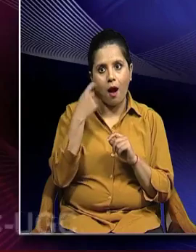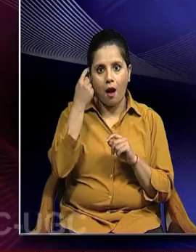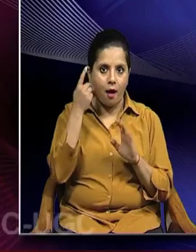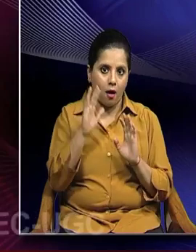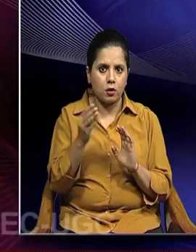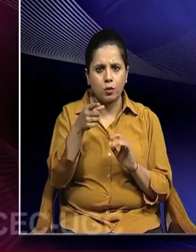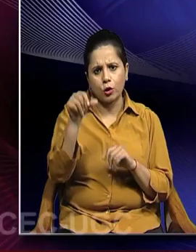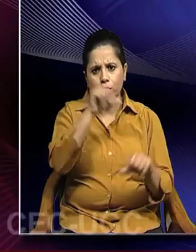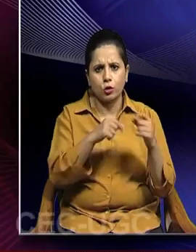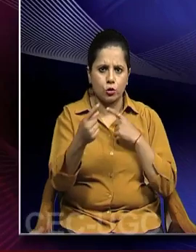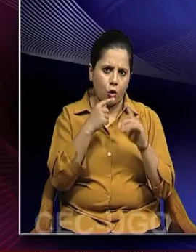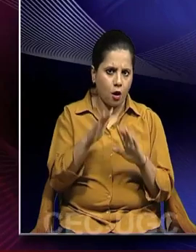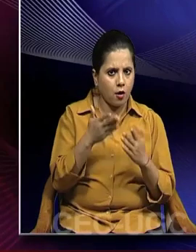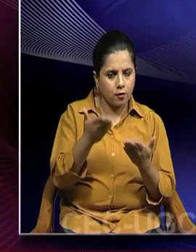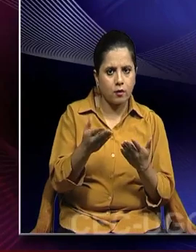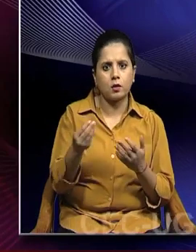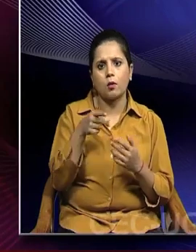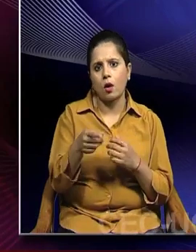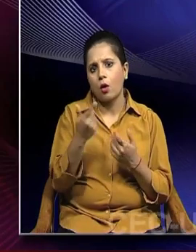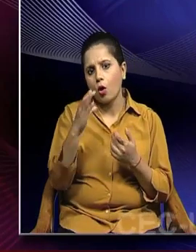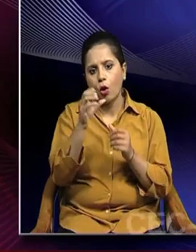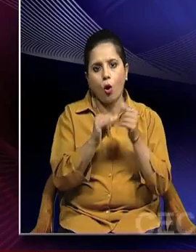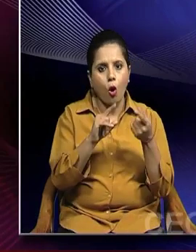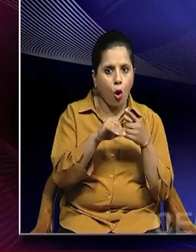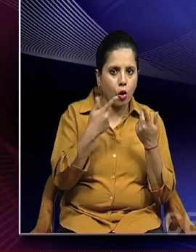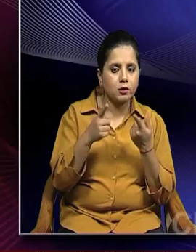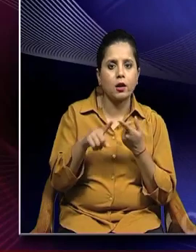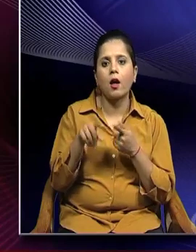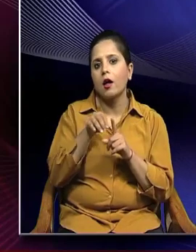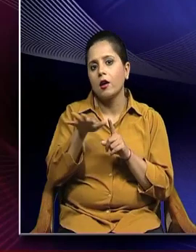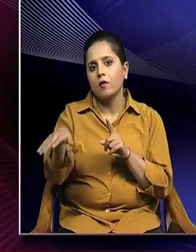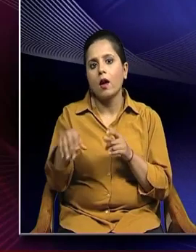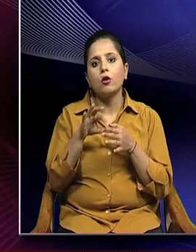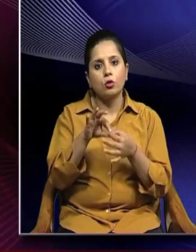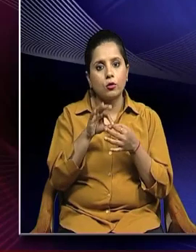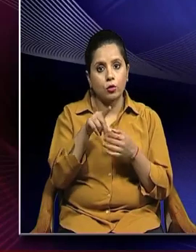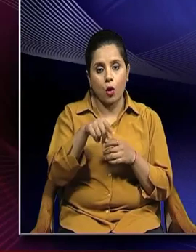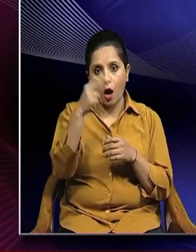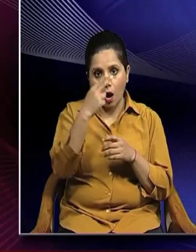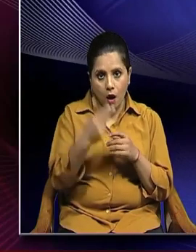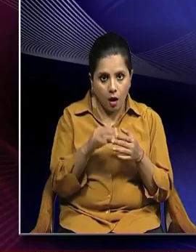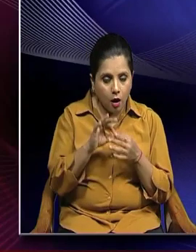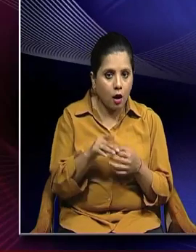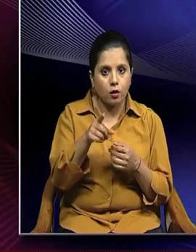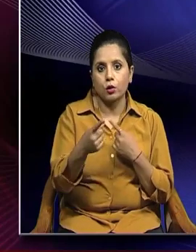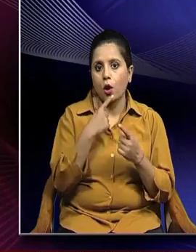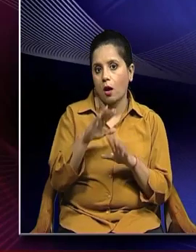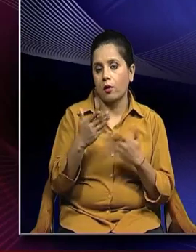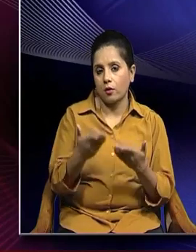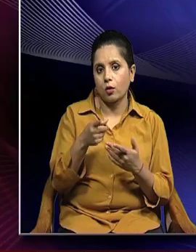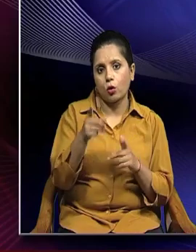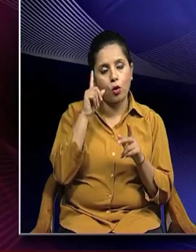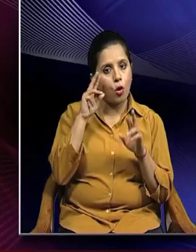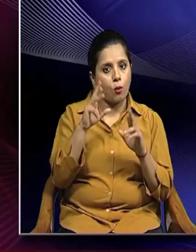talk about science, you talk about cause and effect relationship. You become artistic, you talk about art because you wish